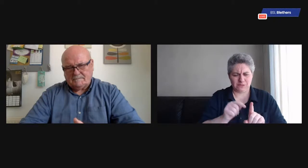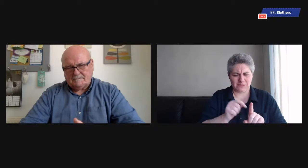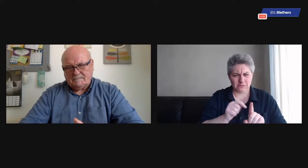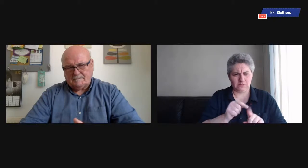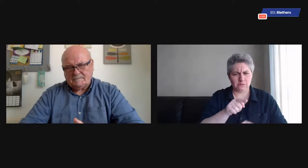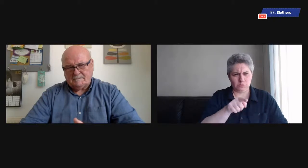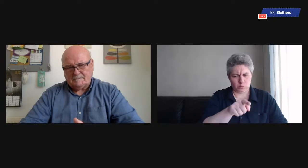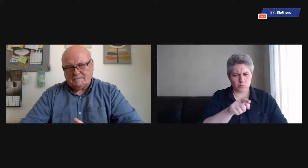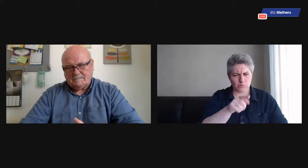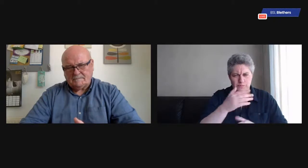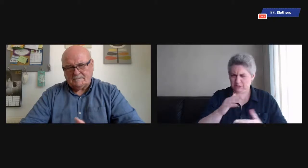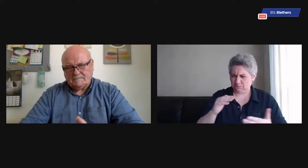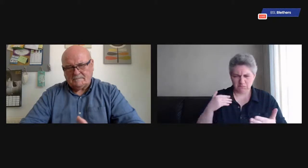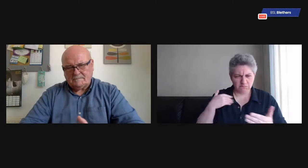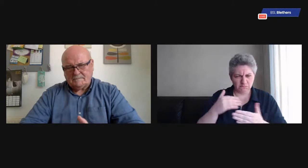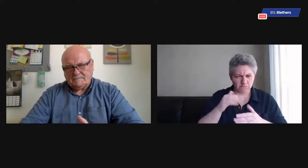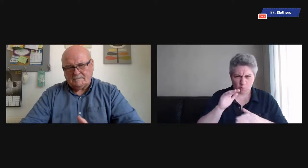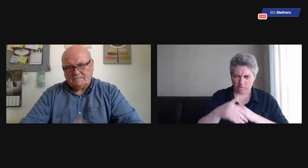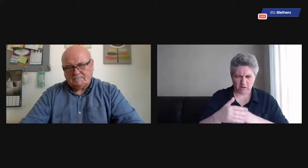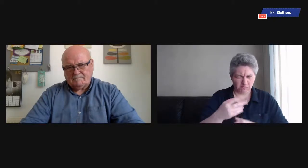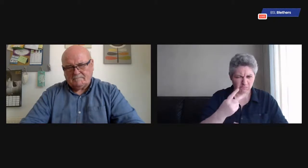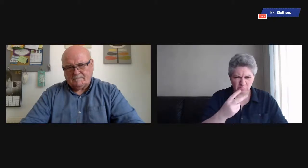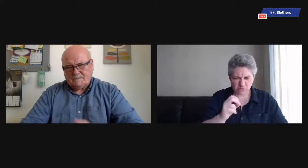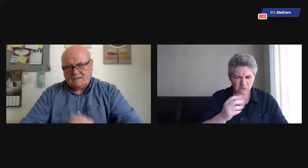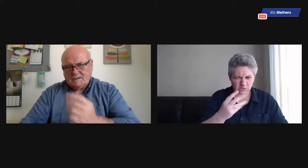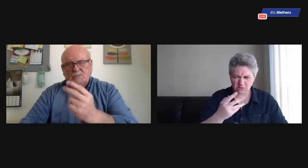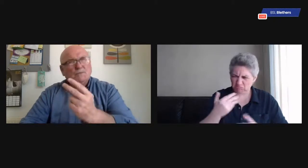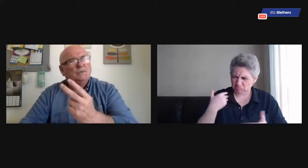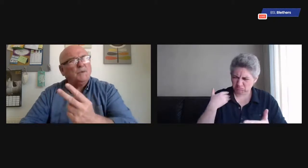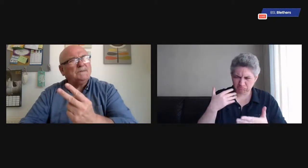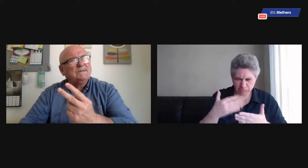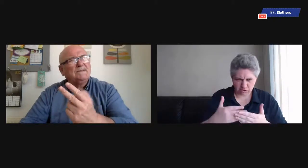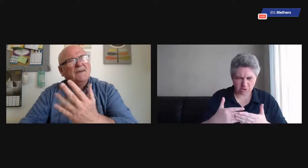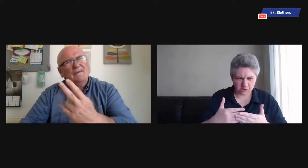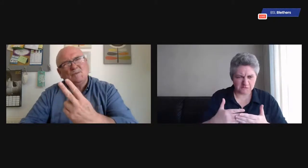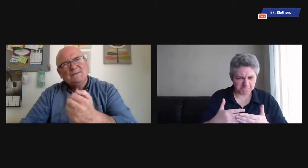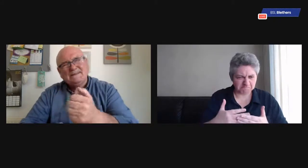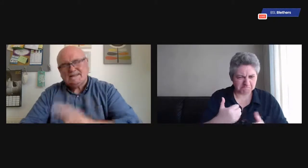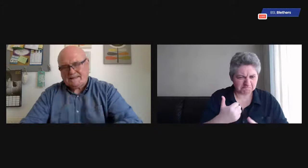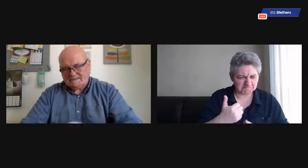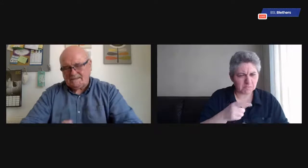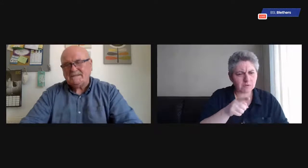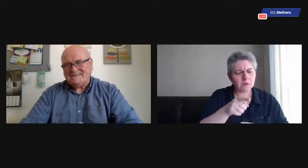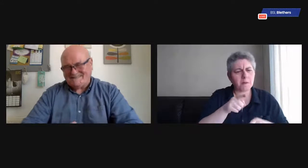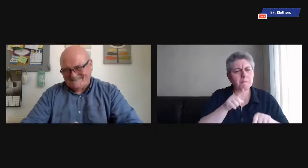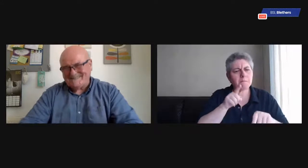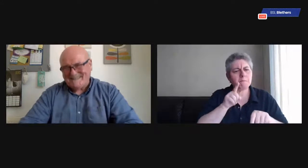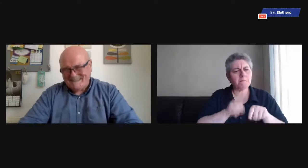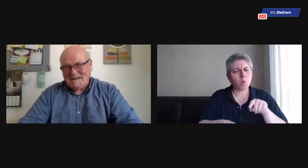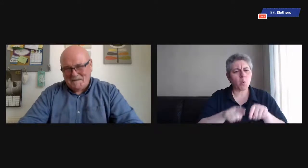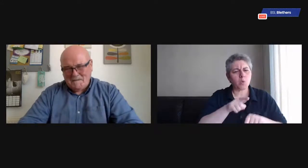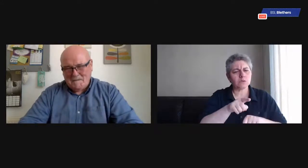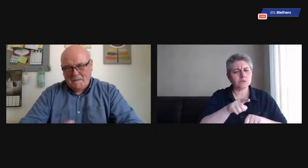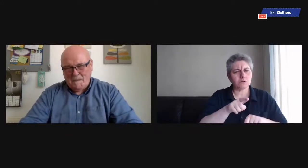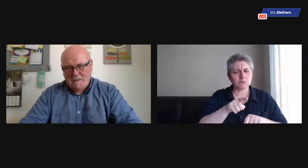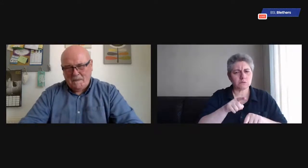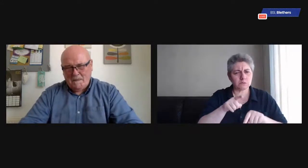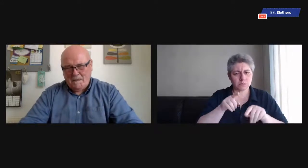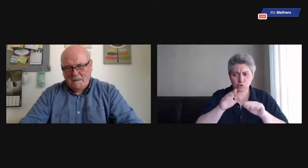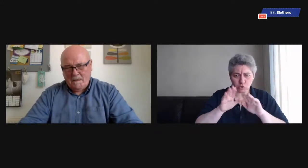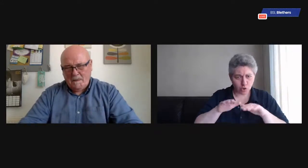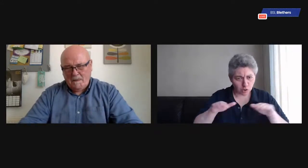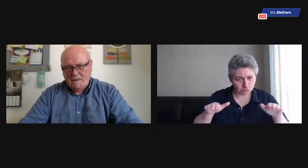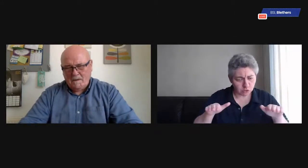was said correctly. Right, okay. So I'm trying to get my head around this. So you've been doing this for 20, 30 years,